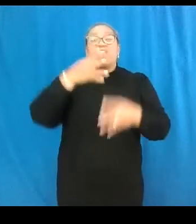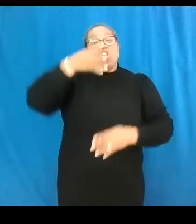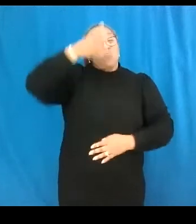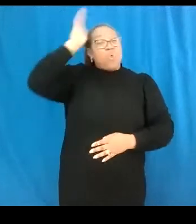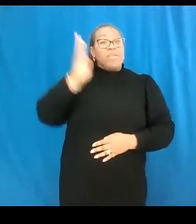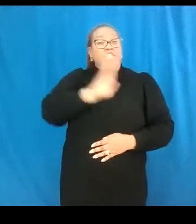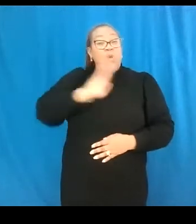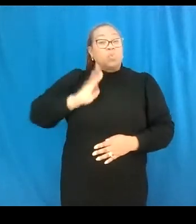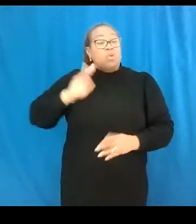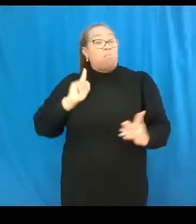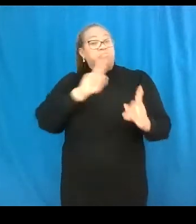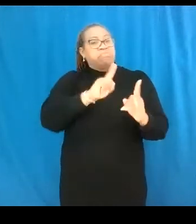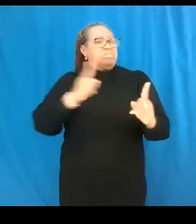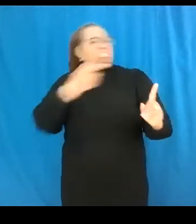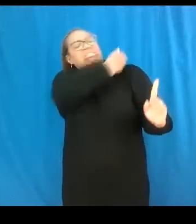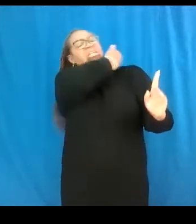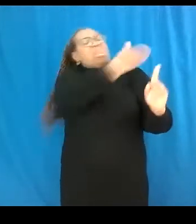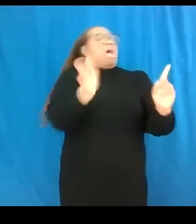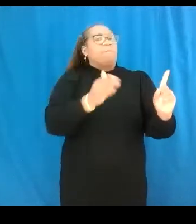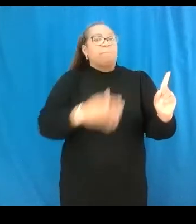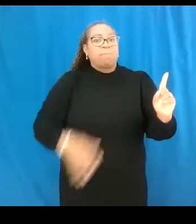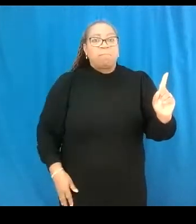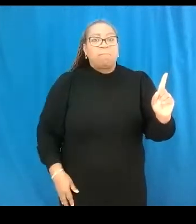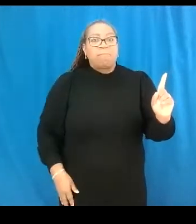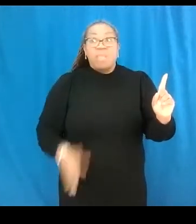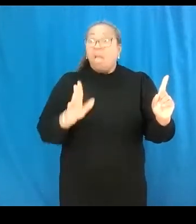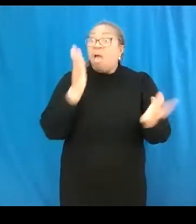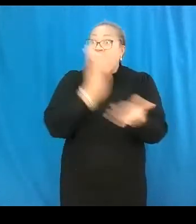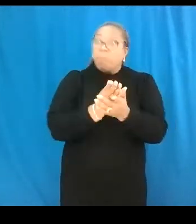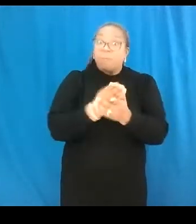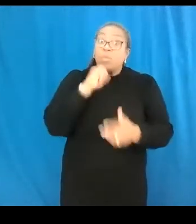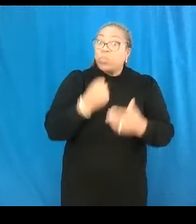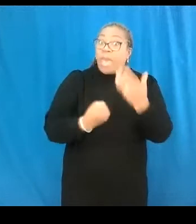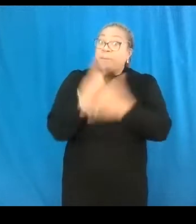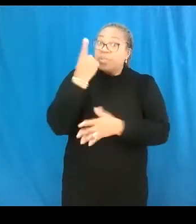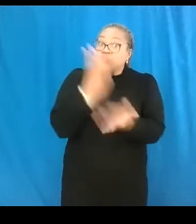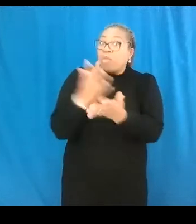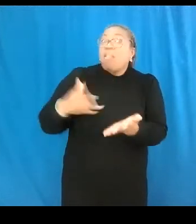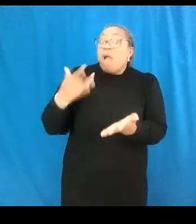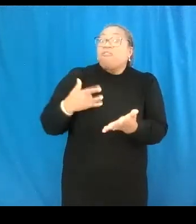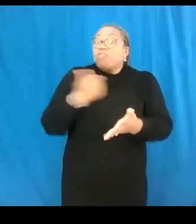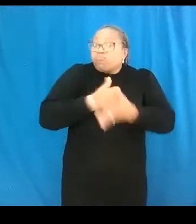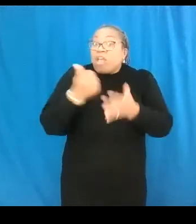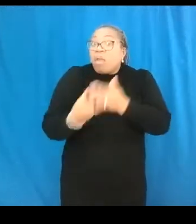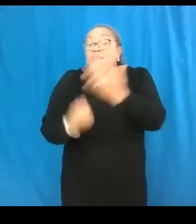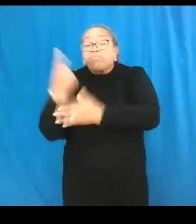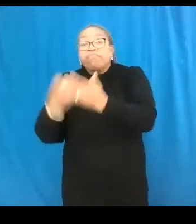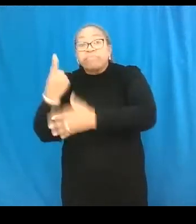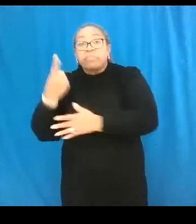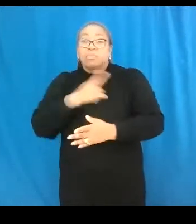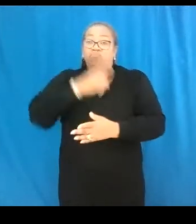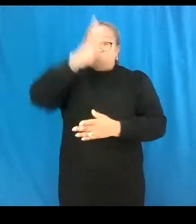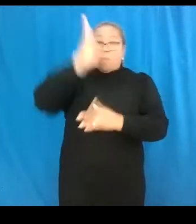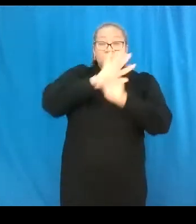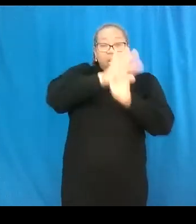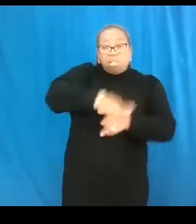you on your right cheek, which literally would happen on a regular basis for many of these Jews that were listening, he says